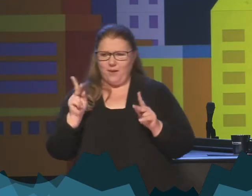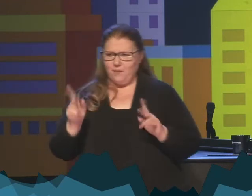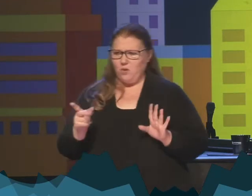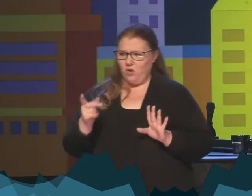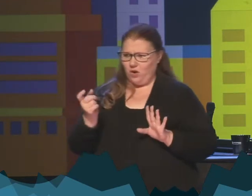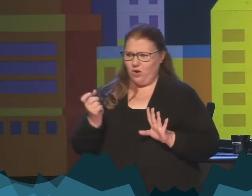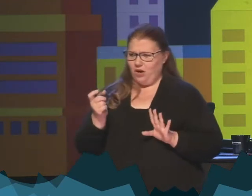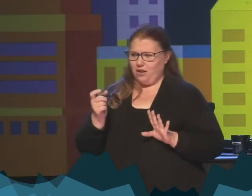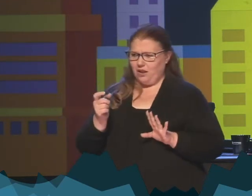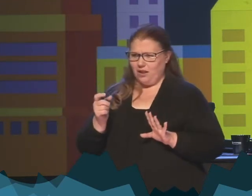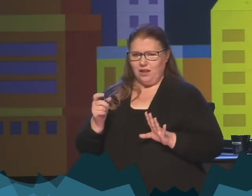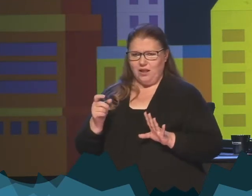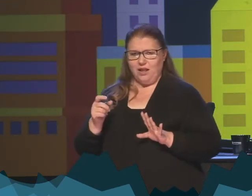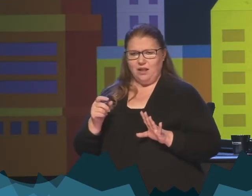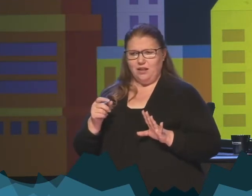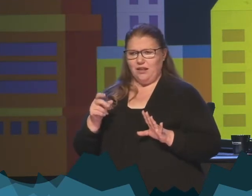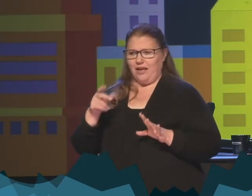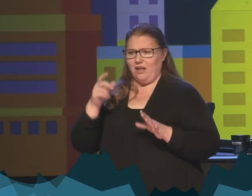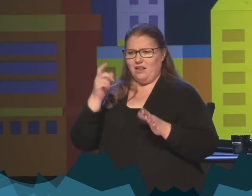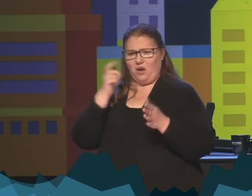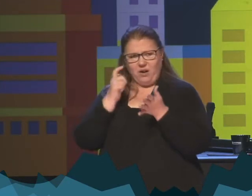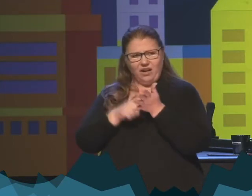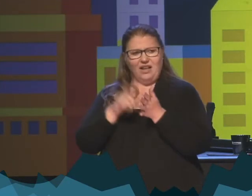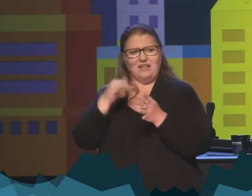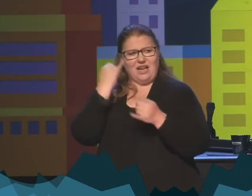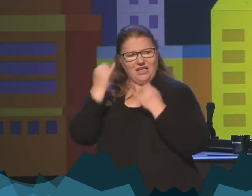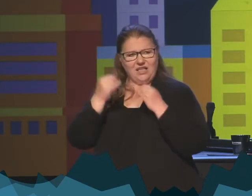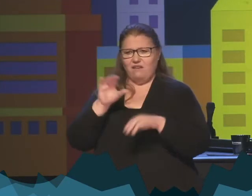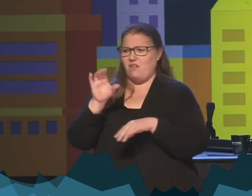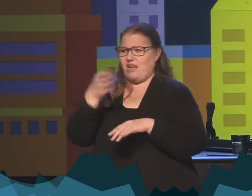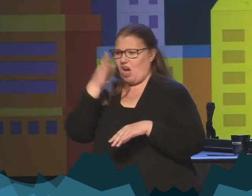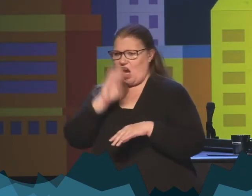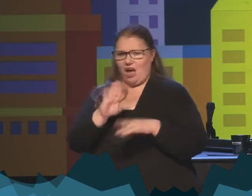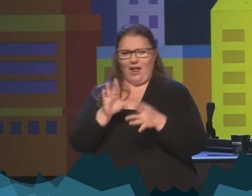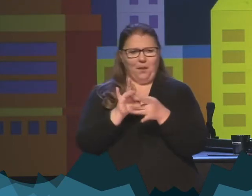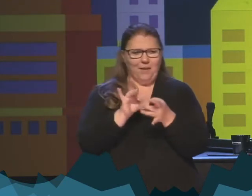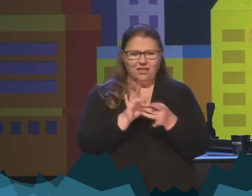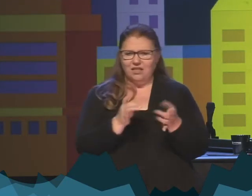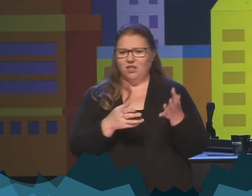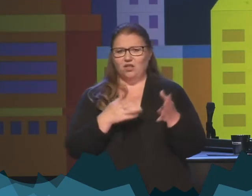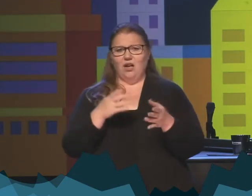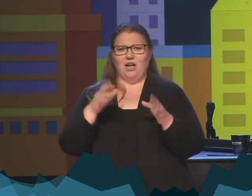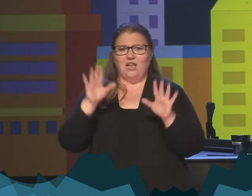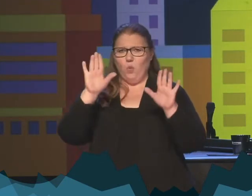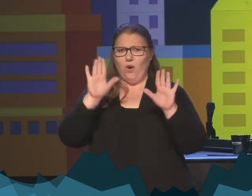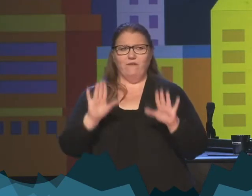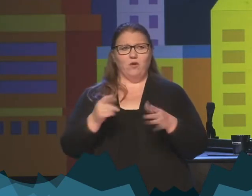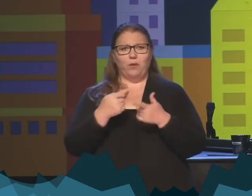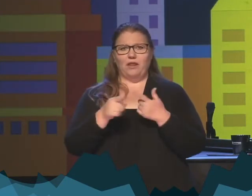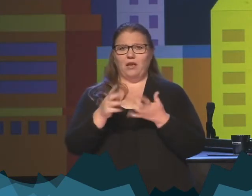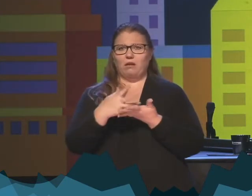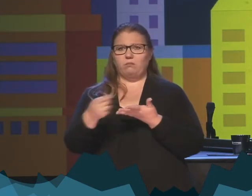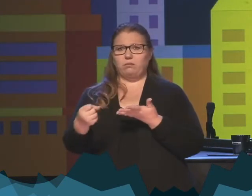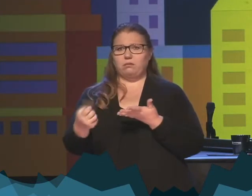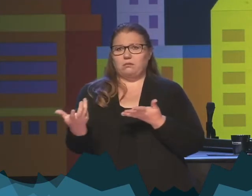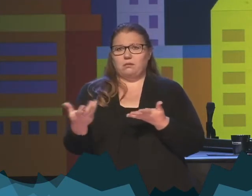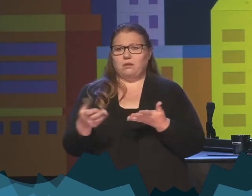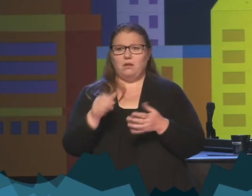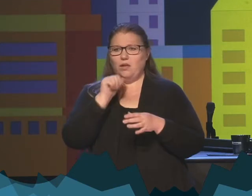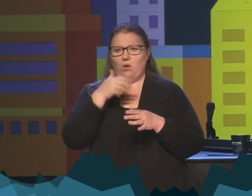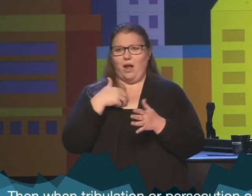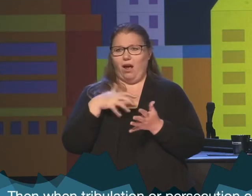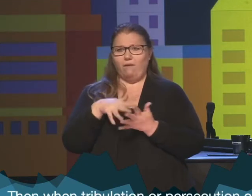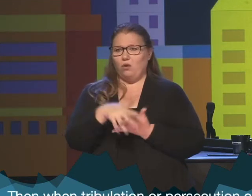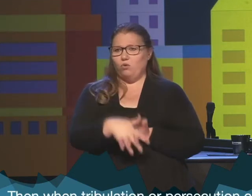of God, of the message, of the word for Mark, and it's wonderful, but then it just falls away. They don't have any root. And he